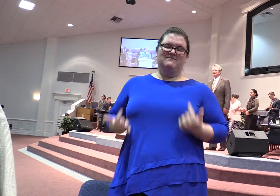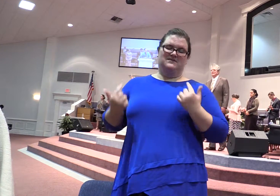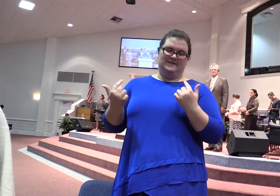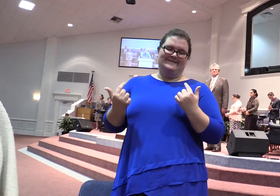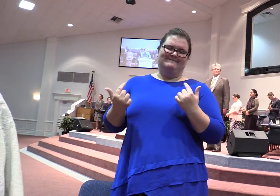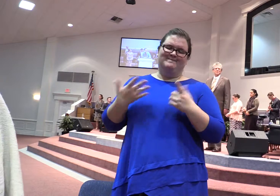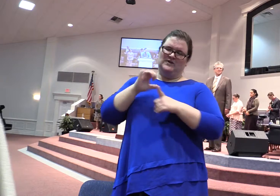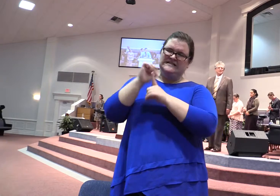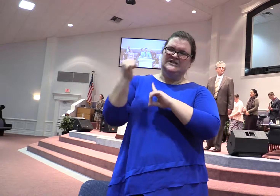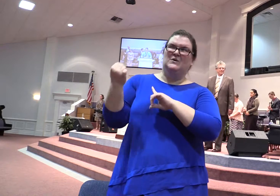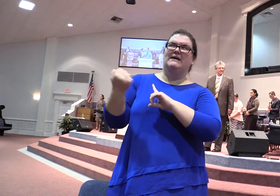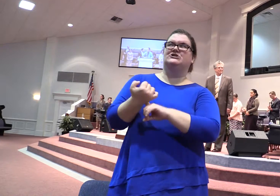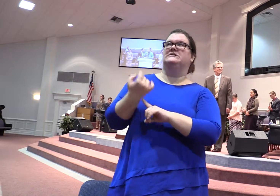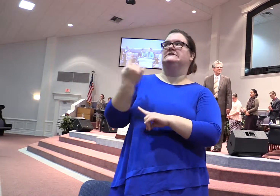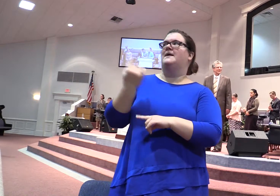or a situation.